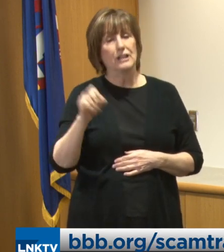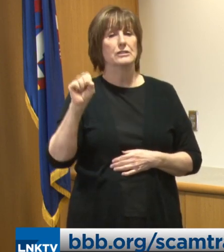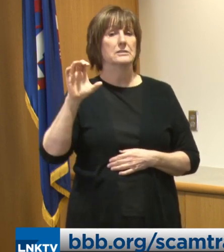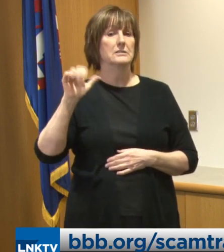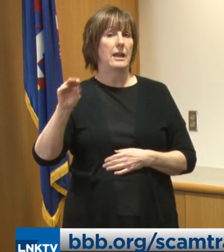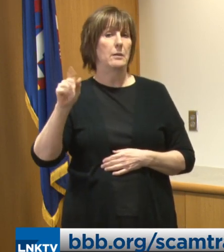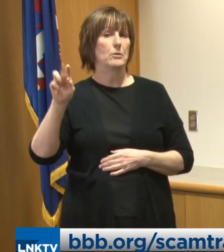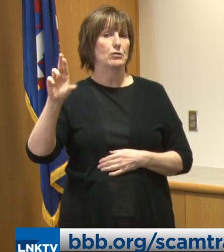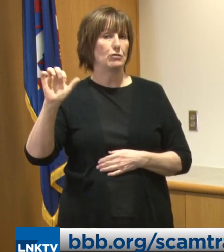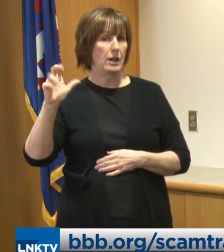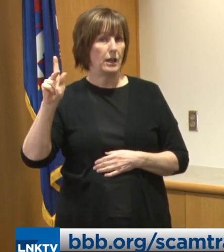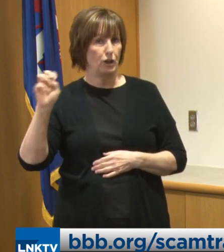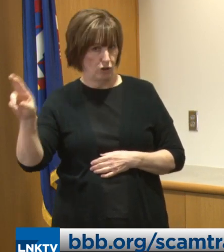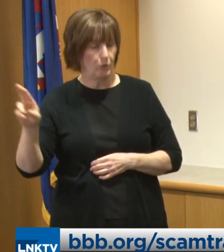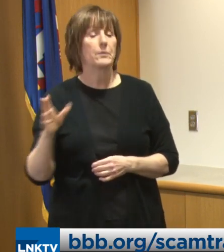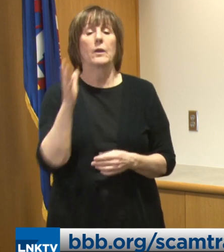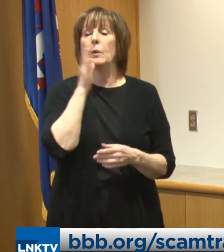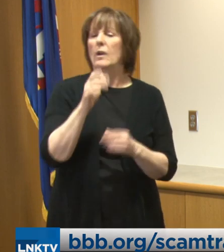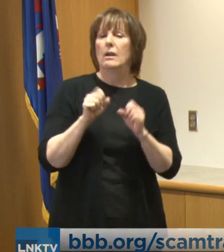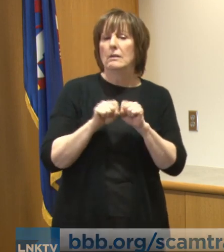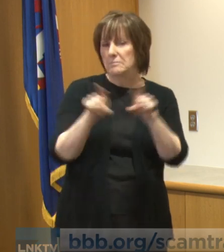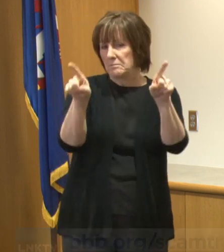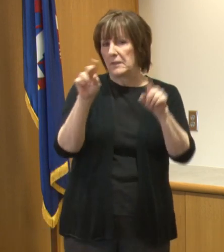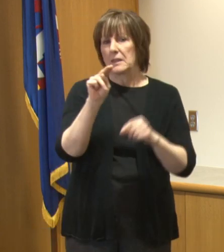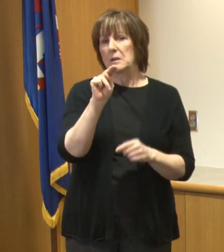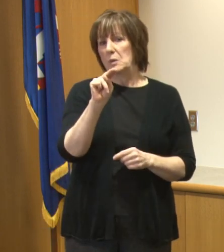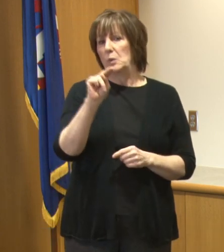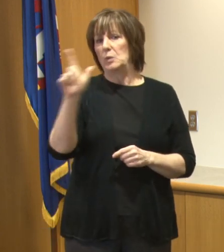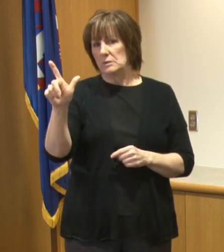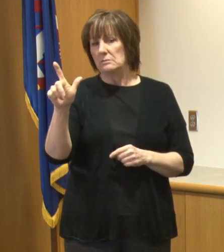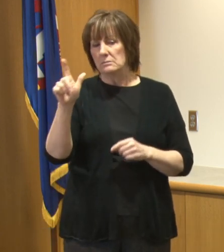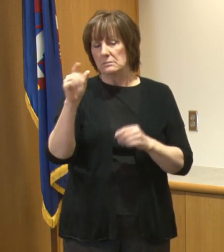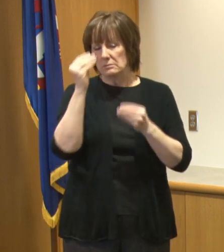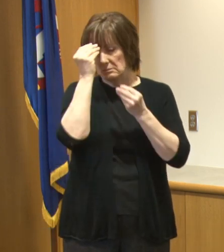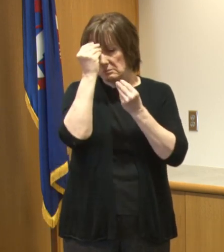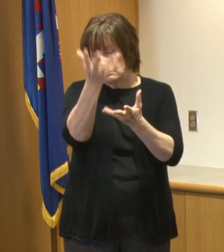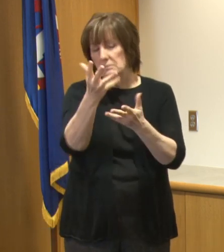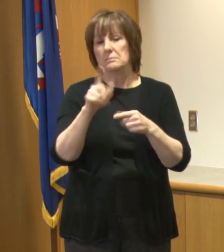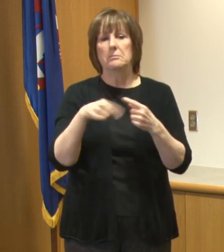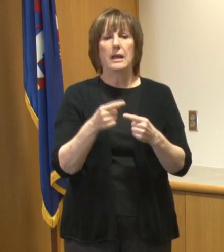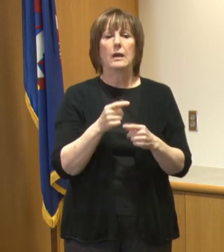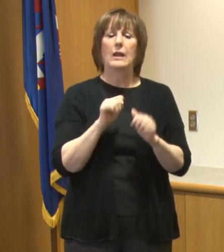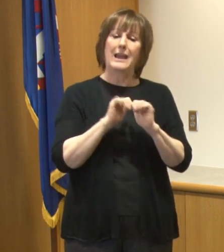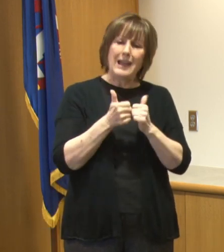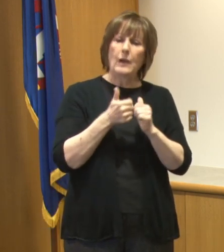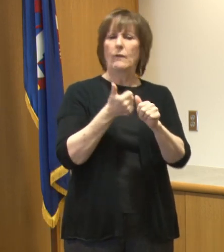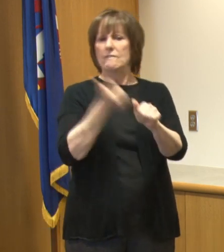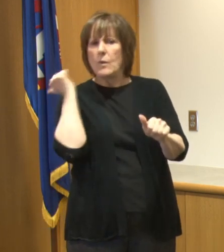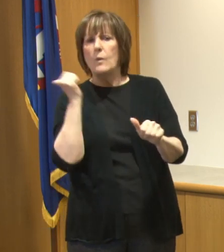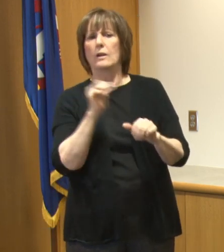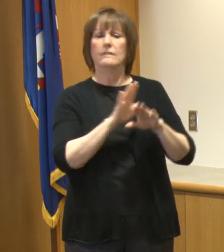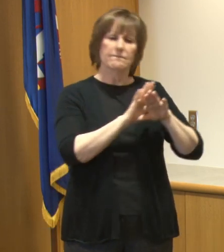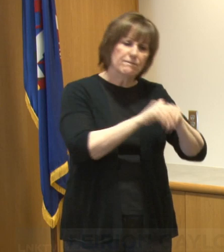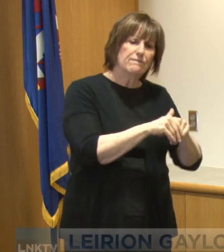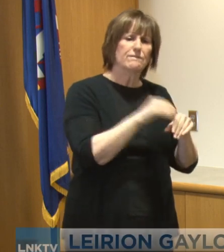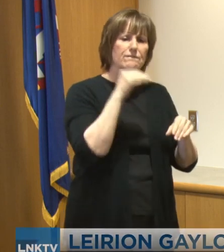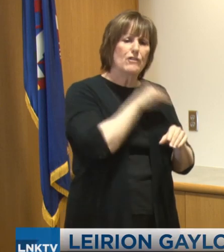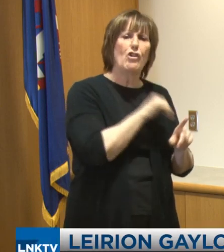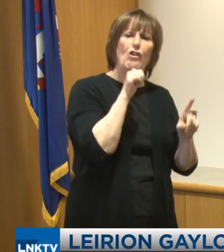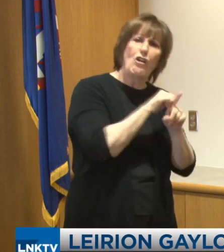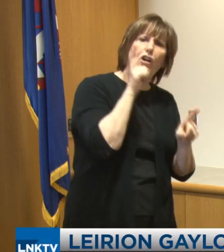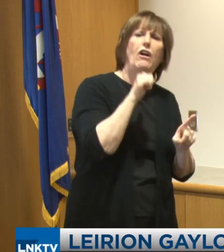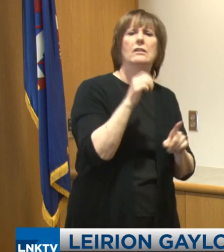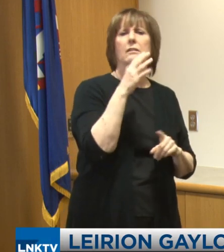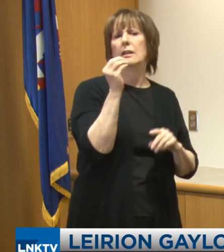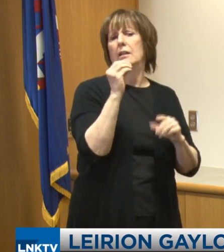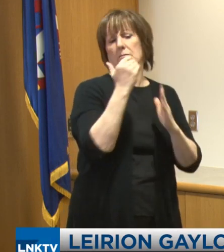bbb.org/scamtracker. We will be sending out a news release that includes a list of tips on avoiding fraud and scams, as well as a